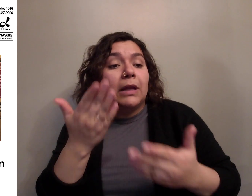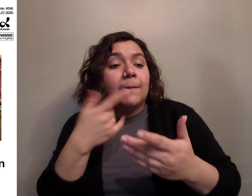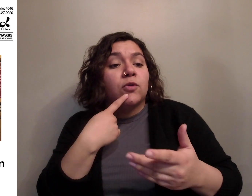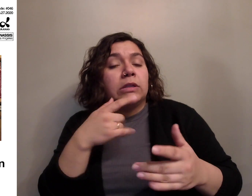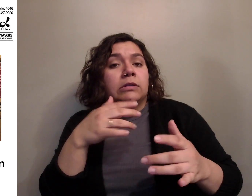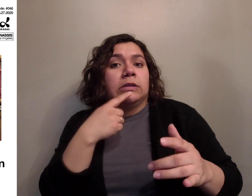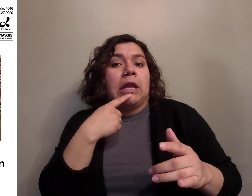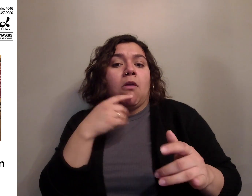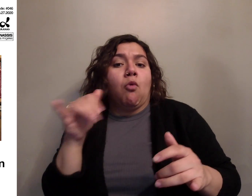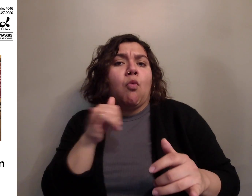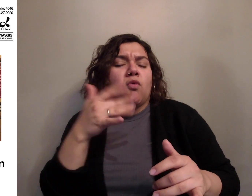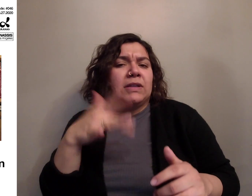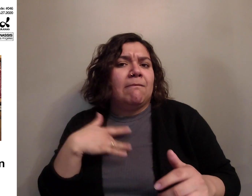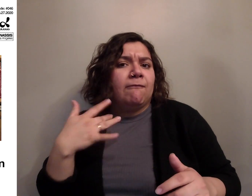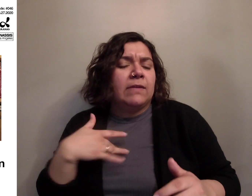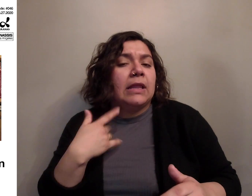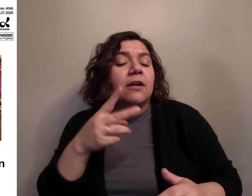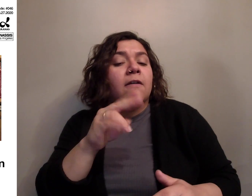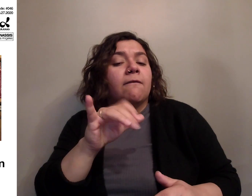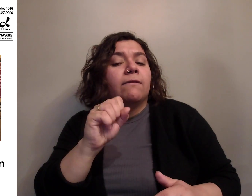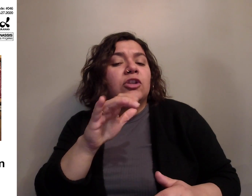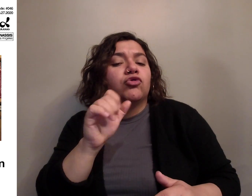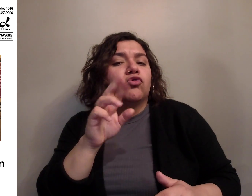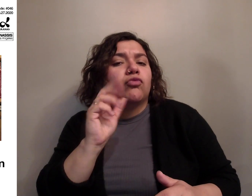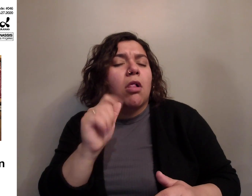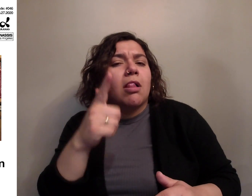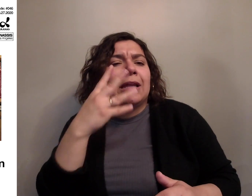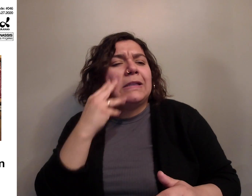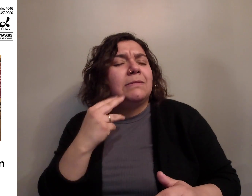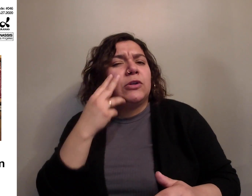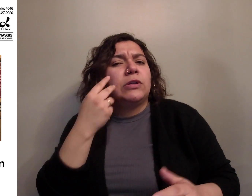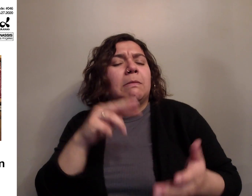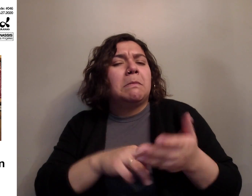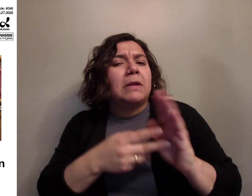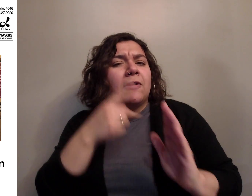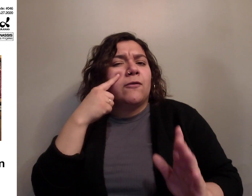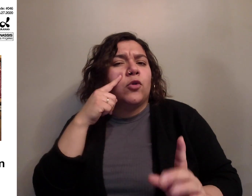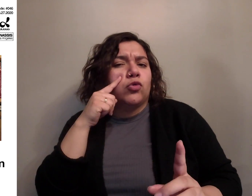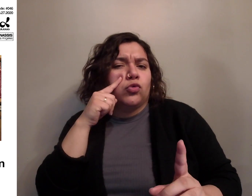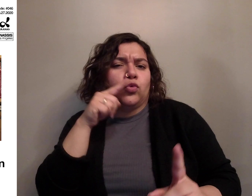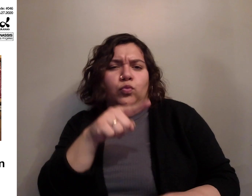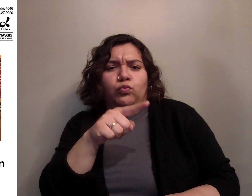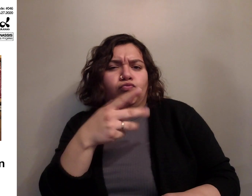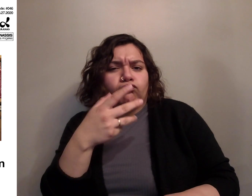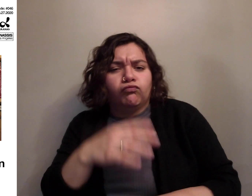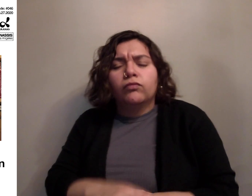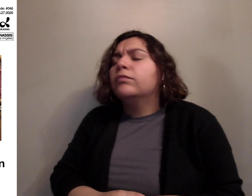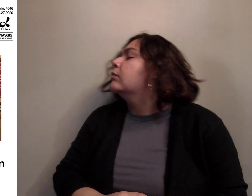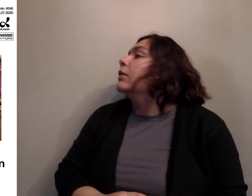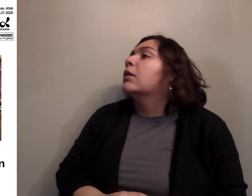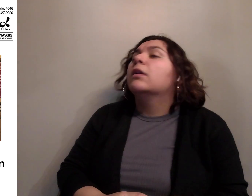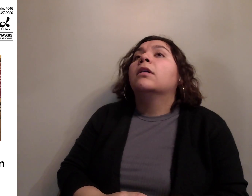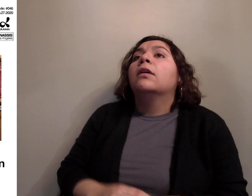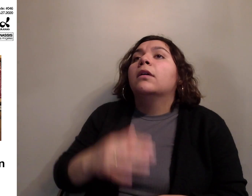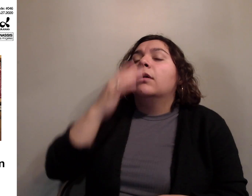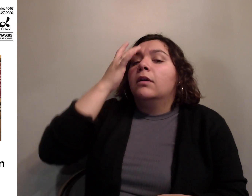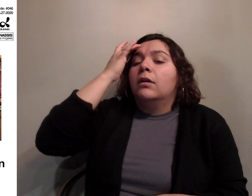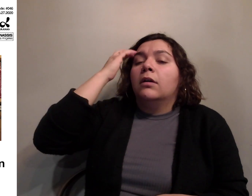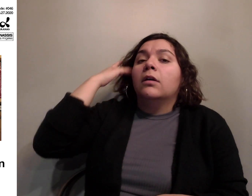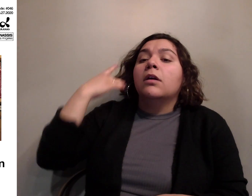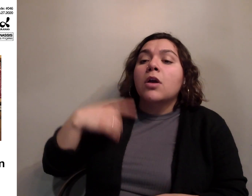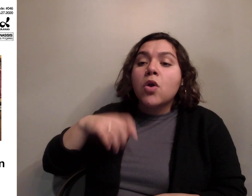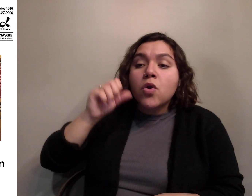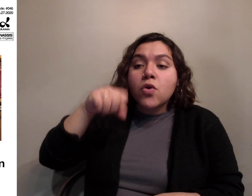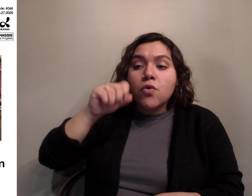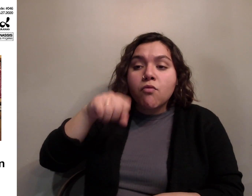other performances you would put in that category? And what does visceral experience mean to you?